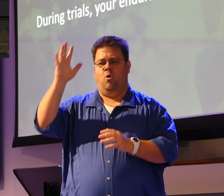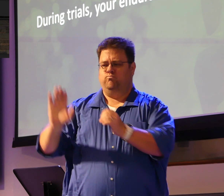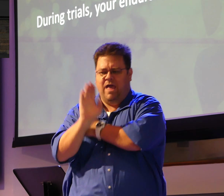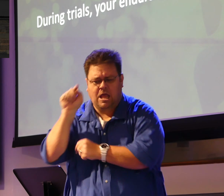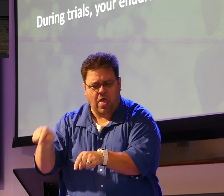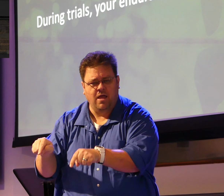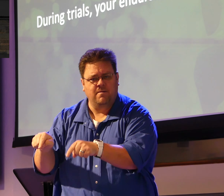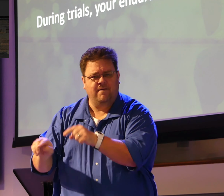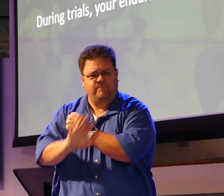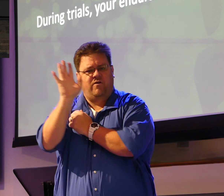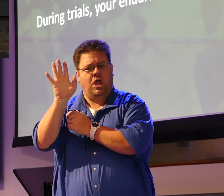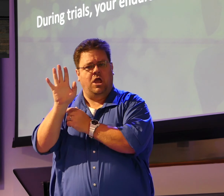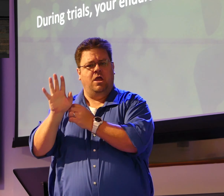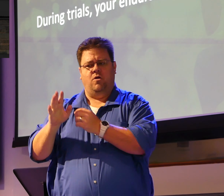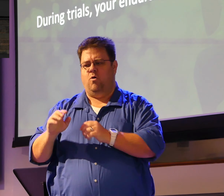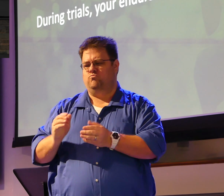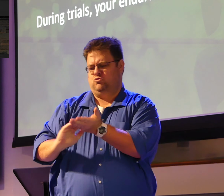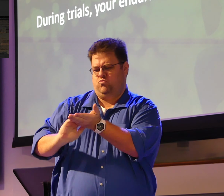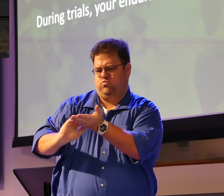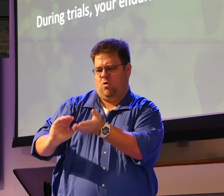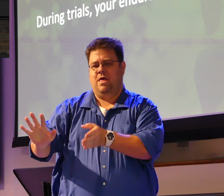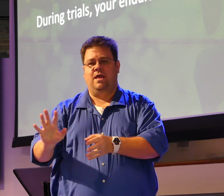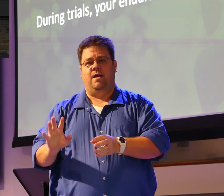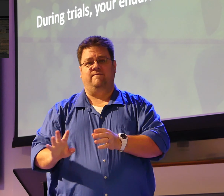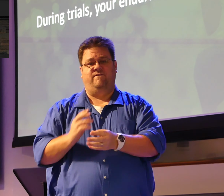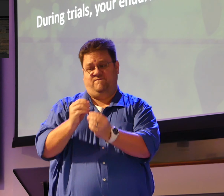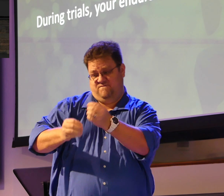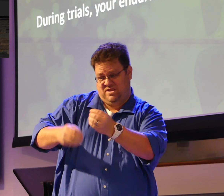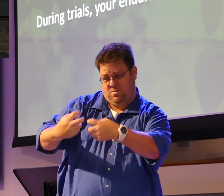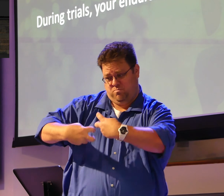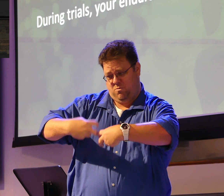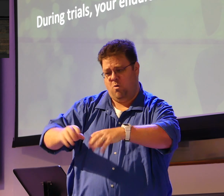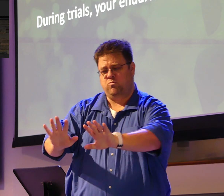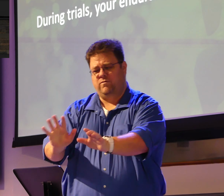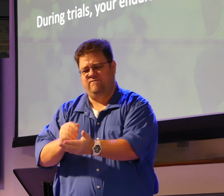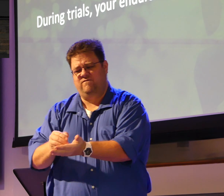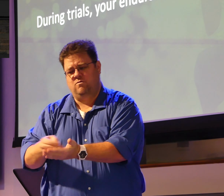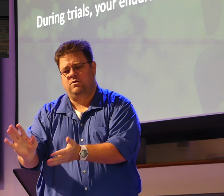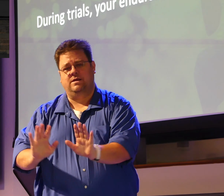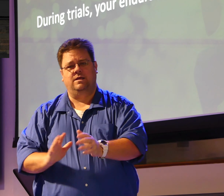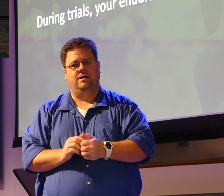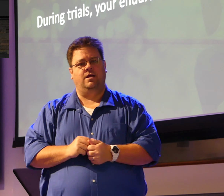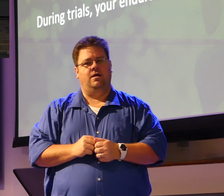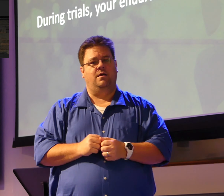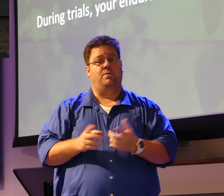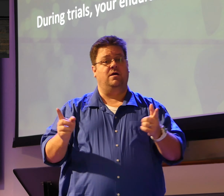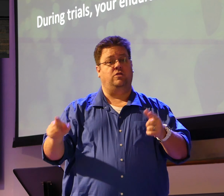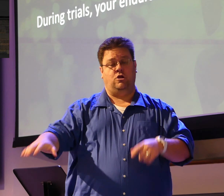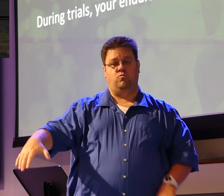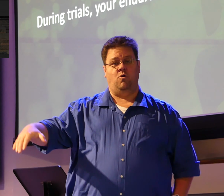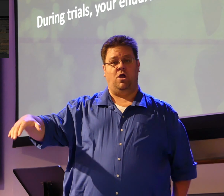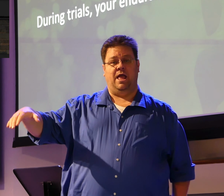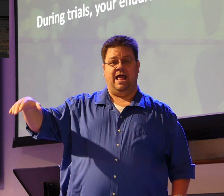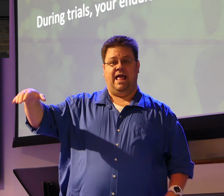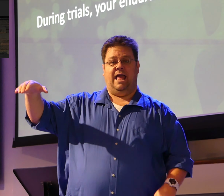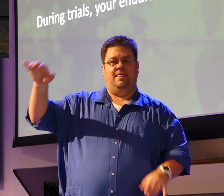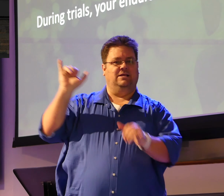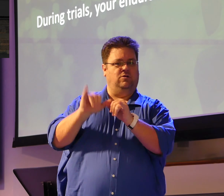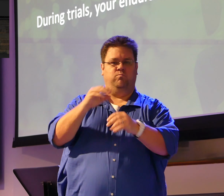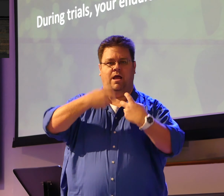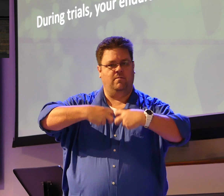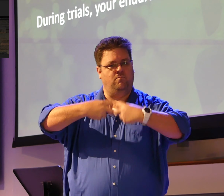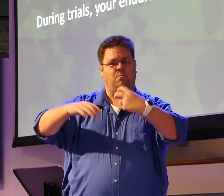parents are going to run to their defense parents are going to make excuses for them parents are going to bail them out of every jam they ever get in then guess what